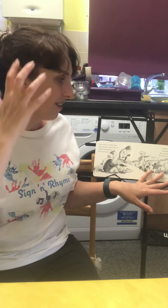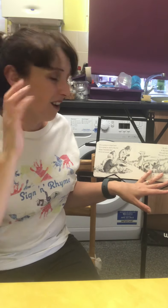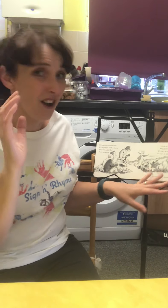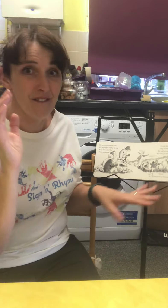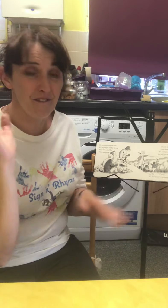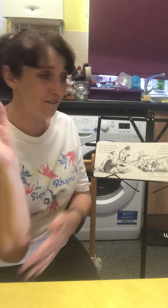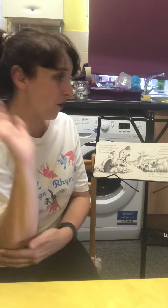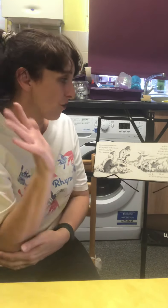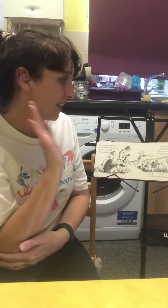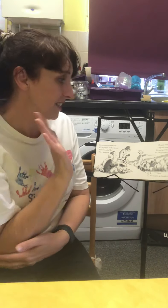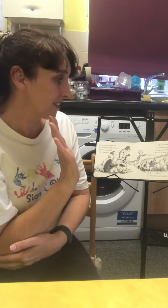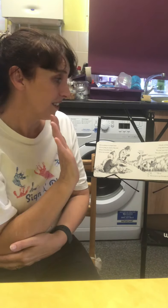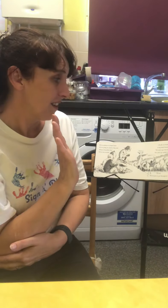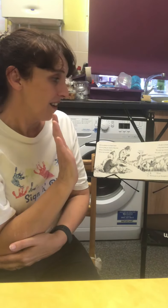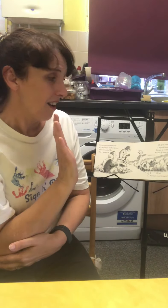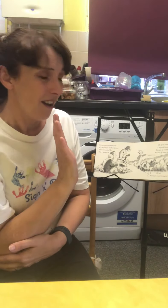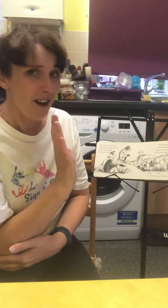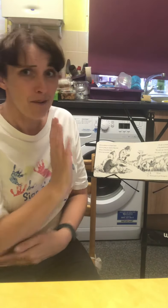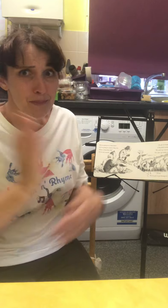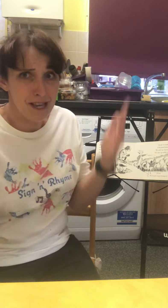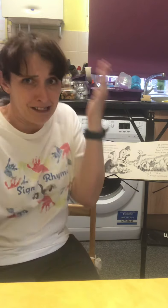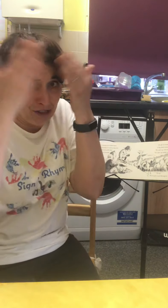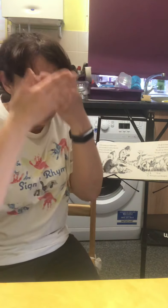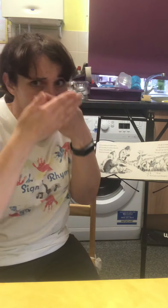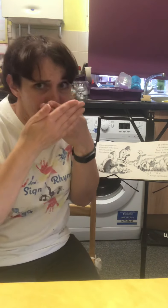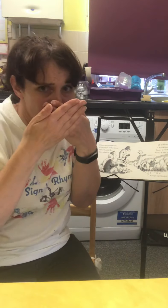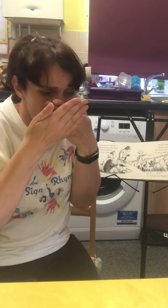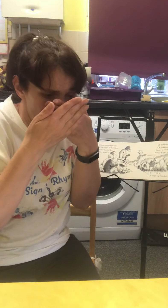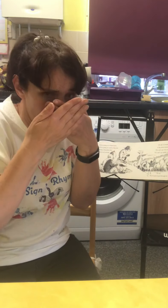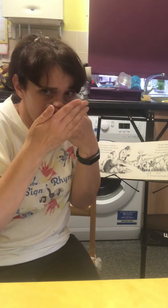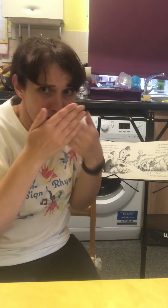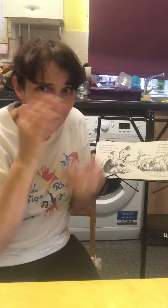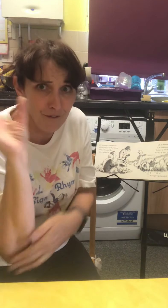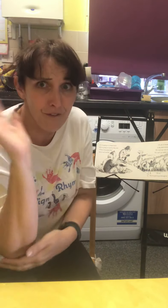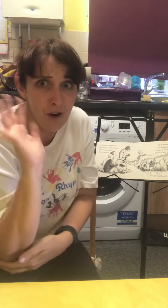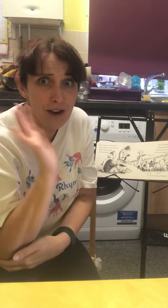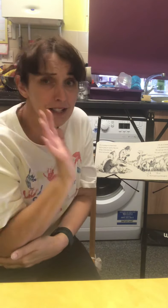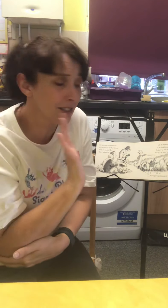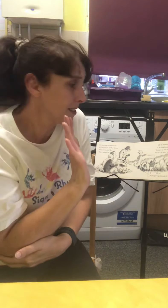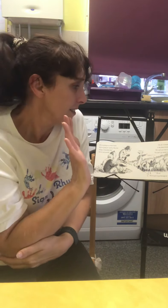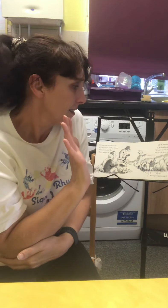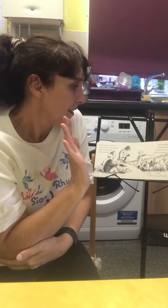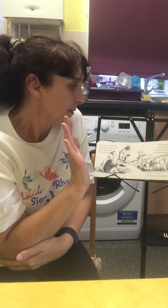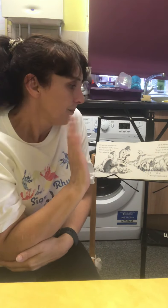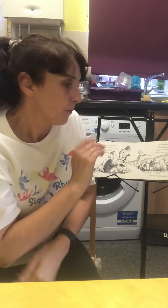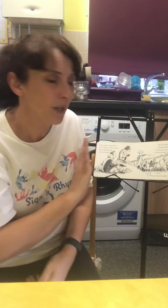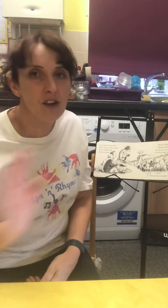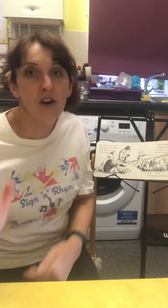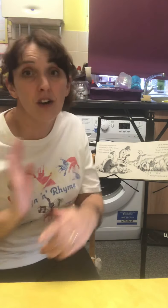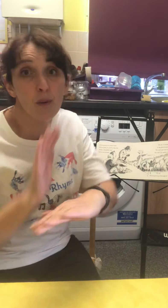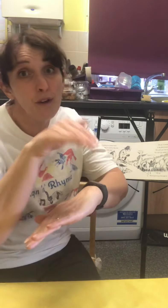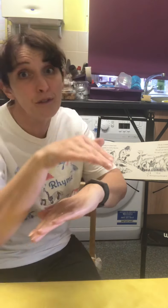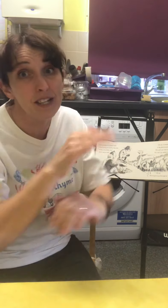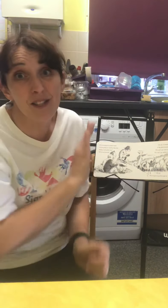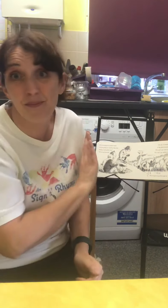A forest. A big dark forest. We can't go over it.